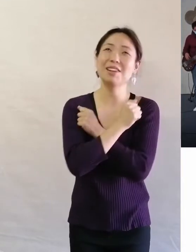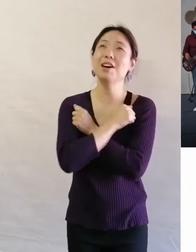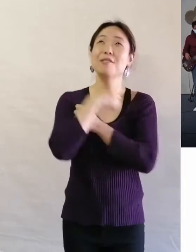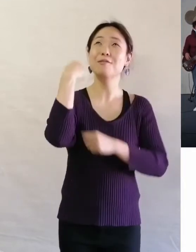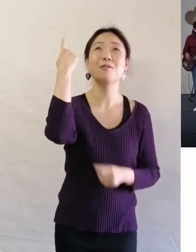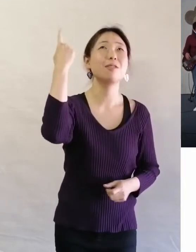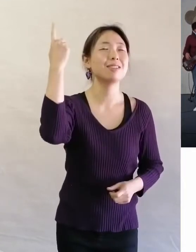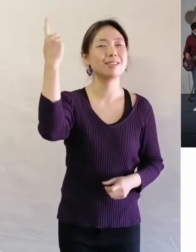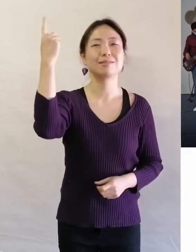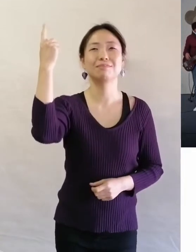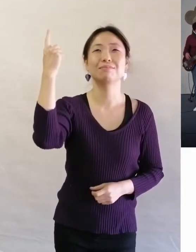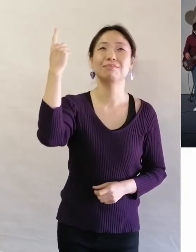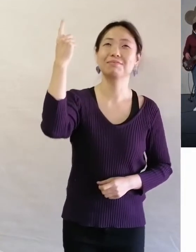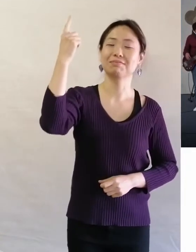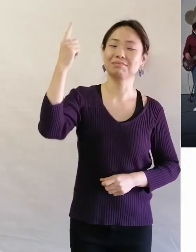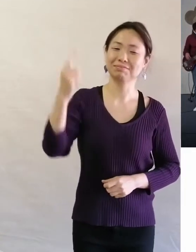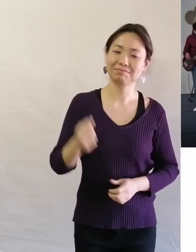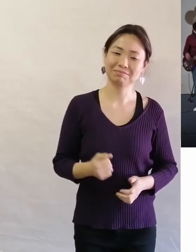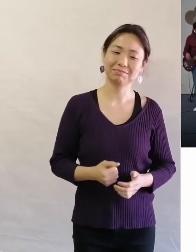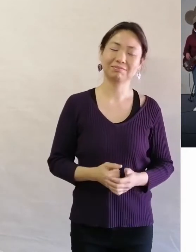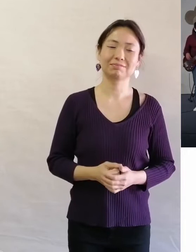proclaim our love for him.